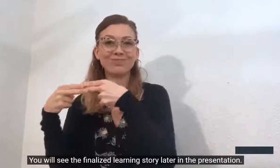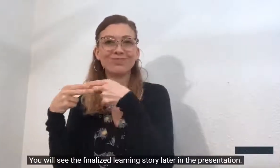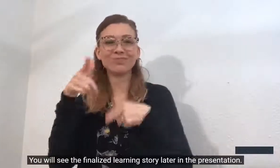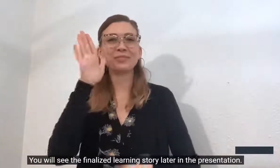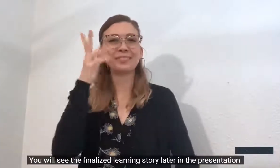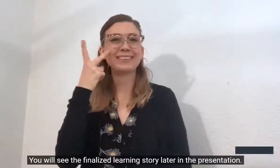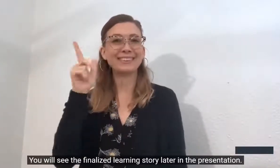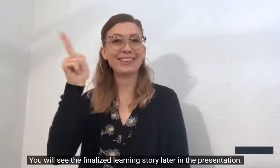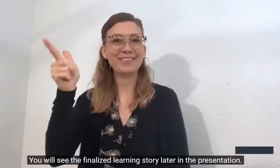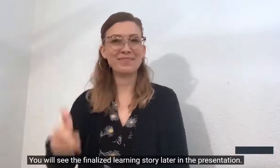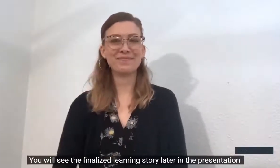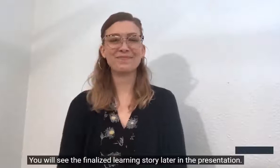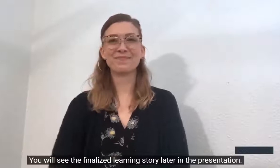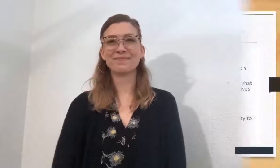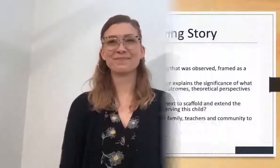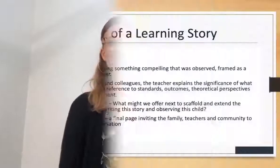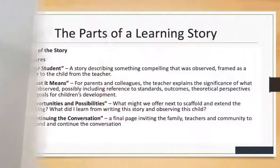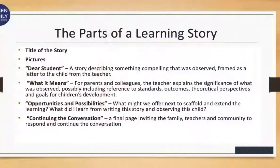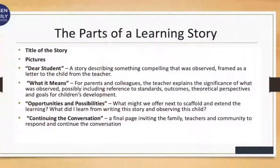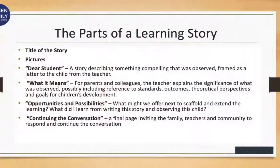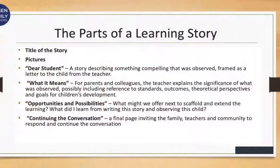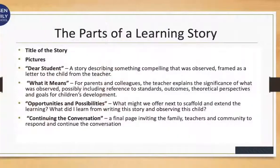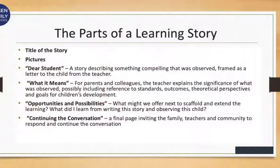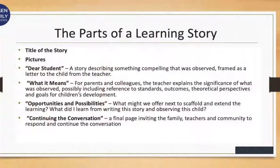on the information. And you'll see that later on in the PowerPoint.